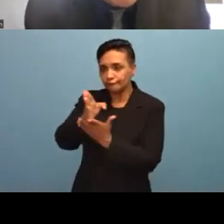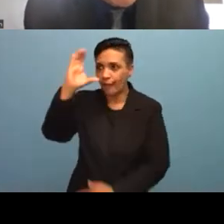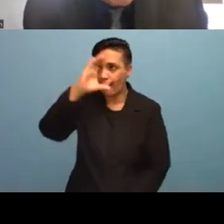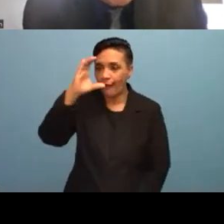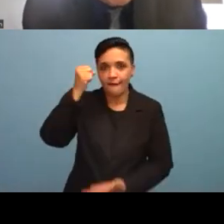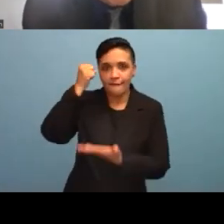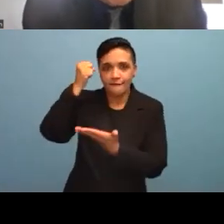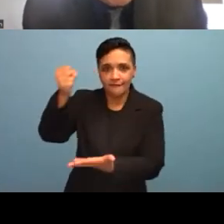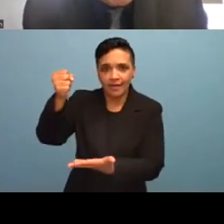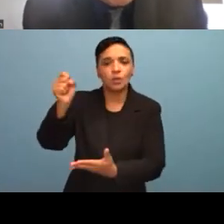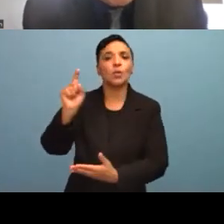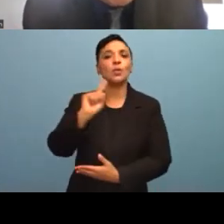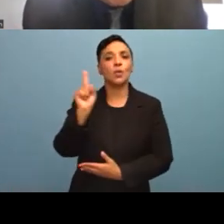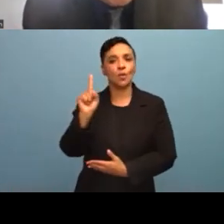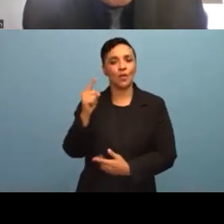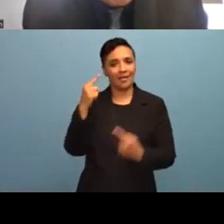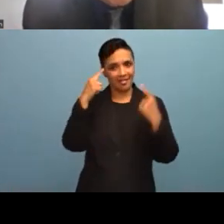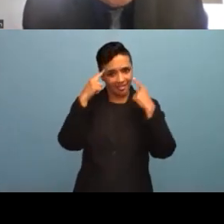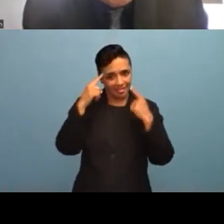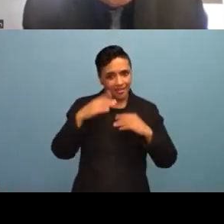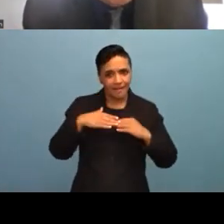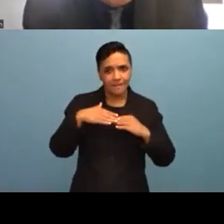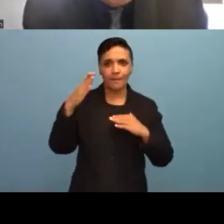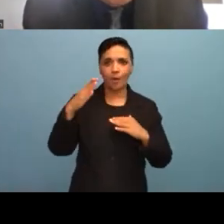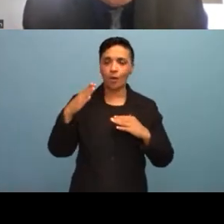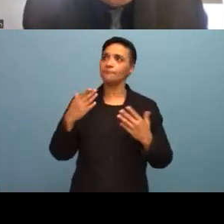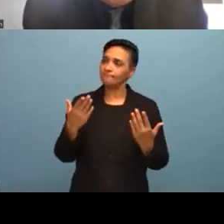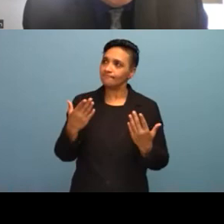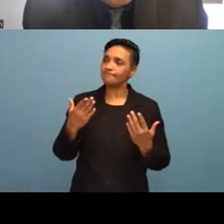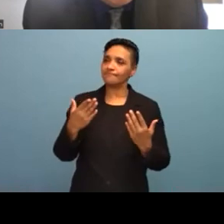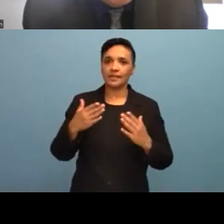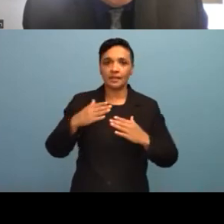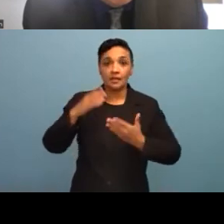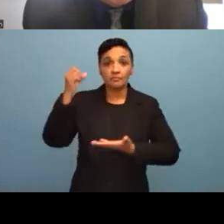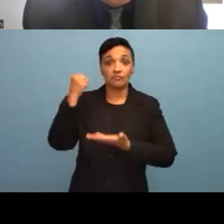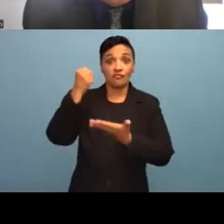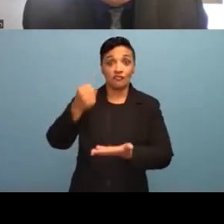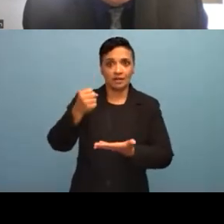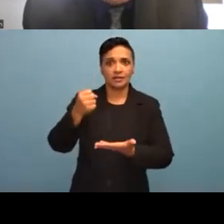you could achieve with increased funding, you can also